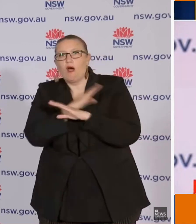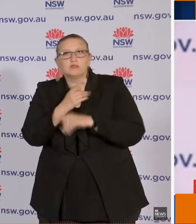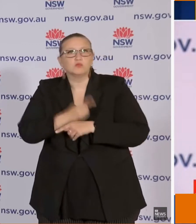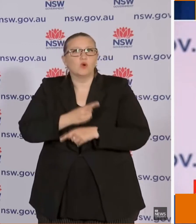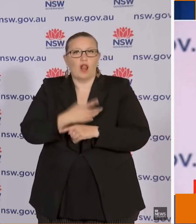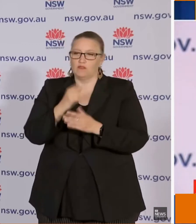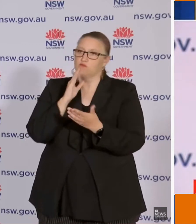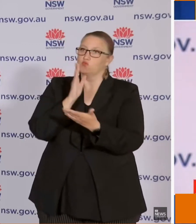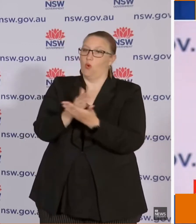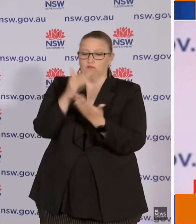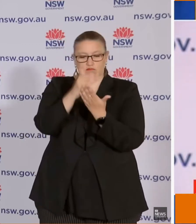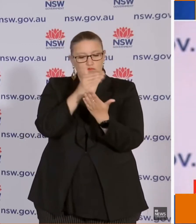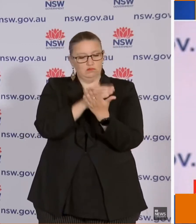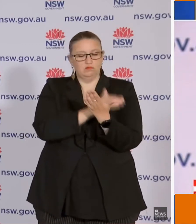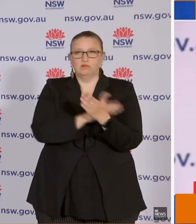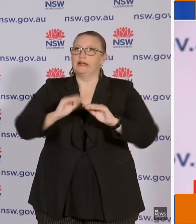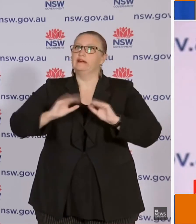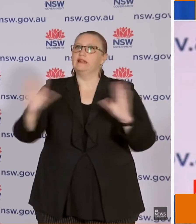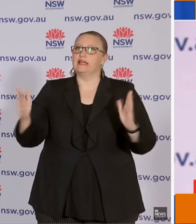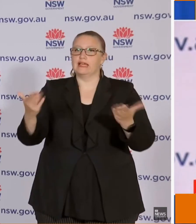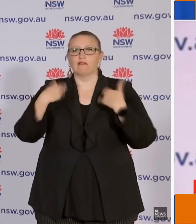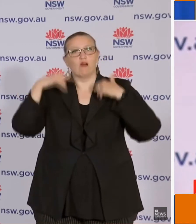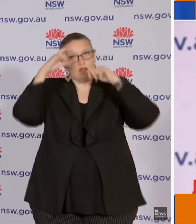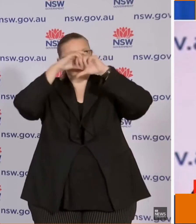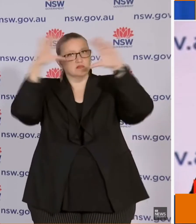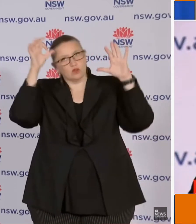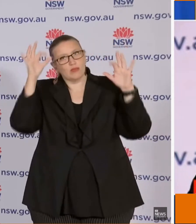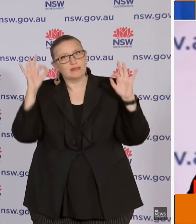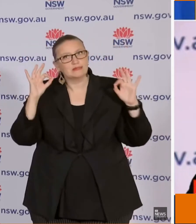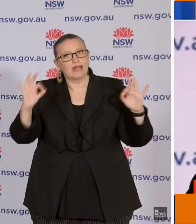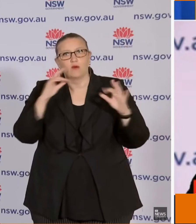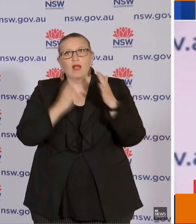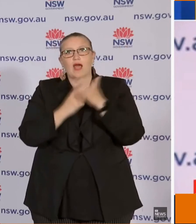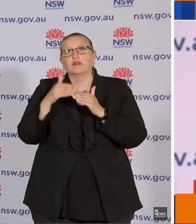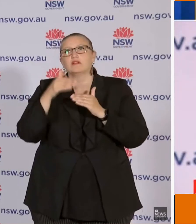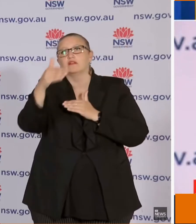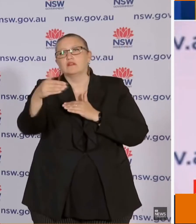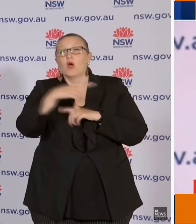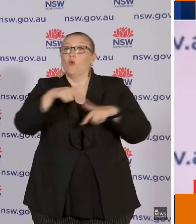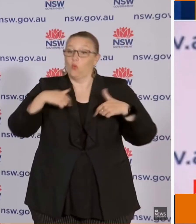And also, the conversation we're having now will prepare us for when we get those higher rates of vaccination.